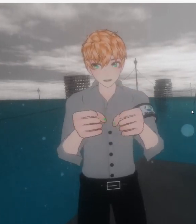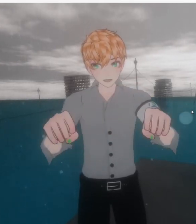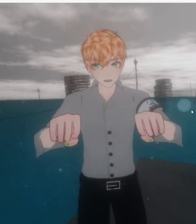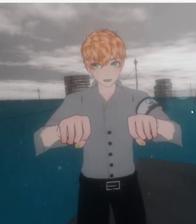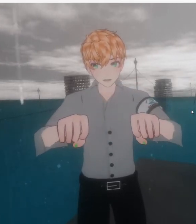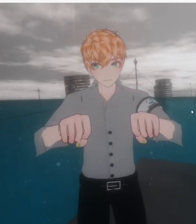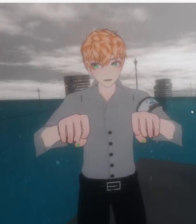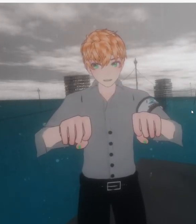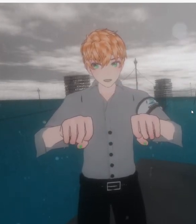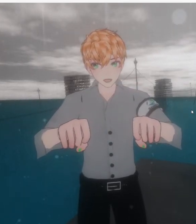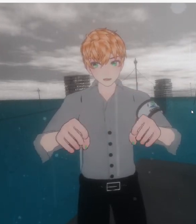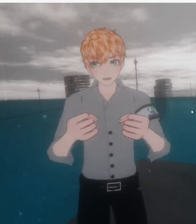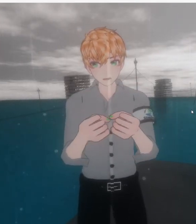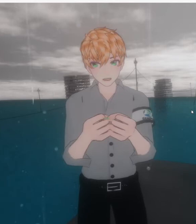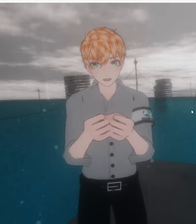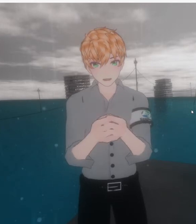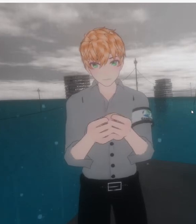interact with because you still have that physical.